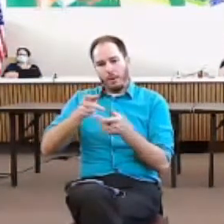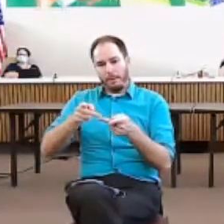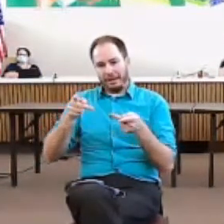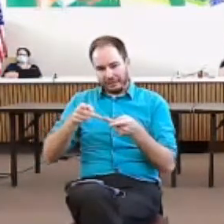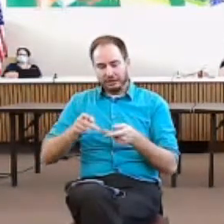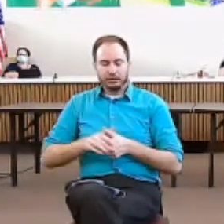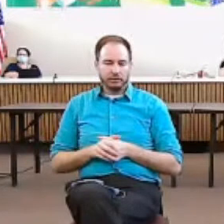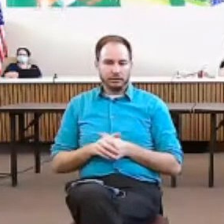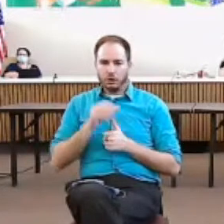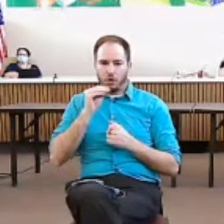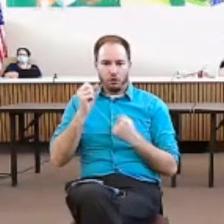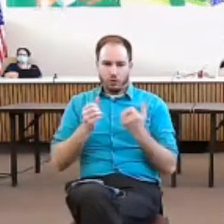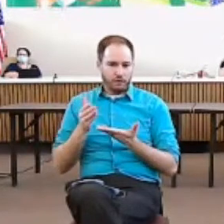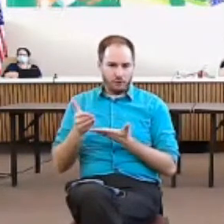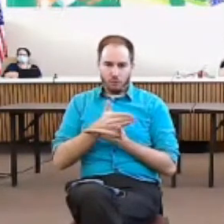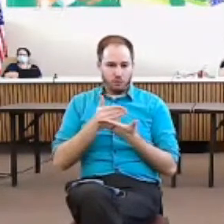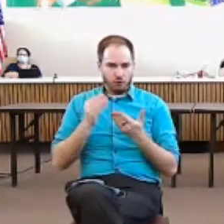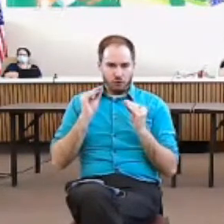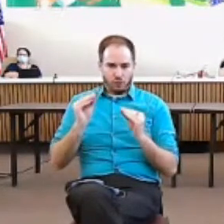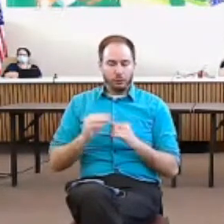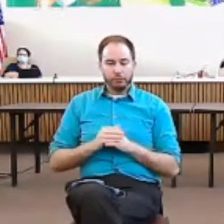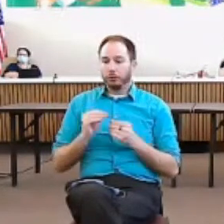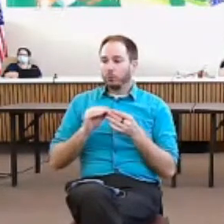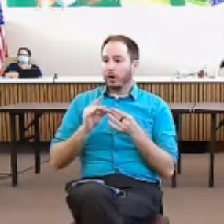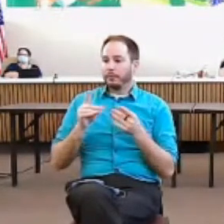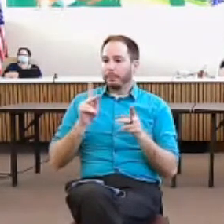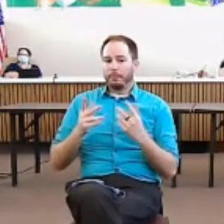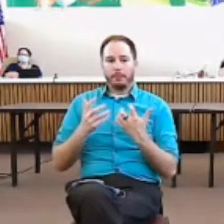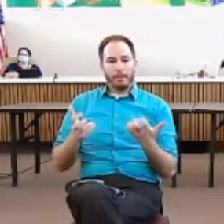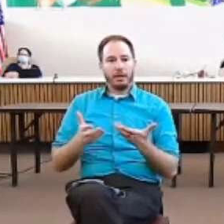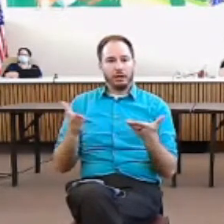Great. Any other comments from the public?